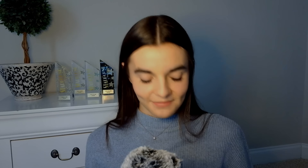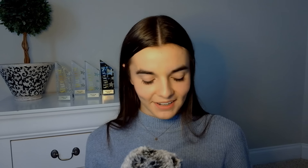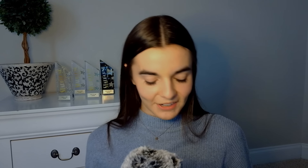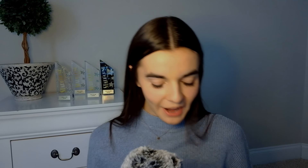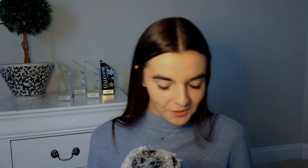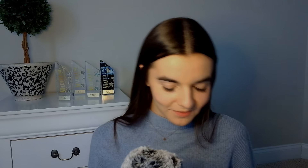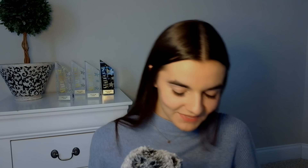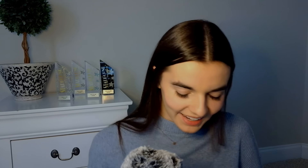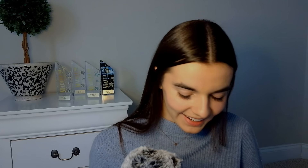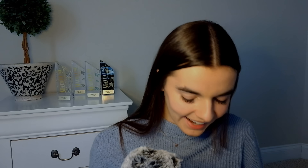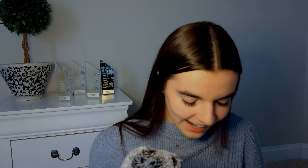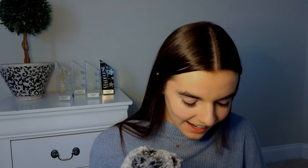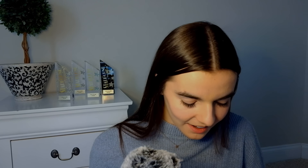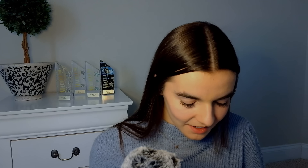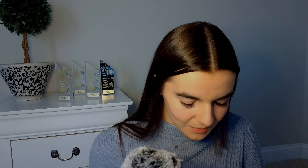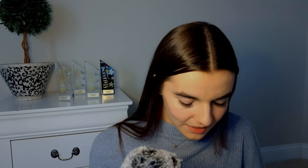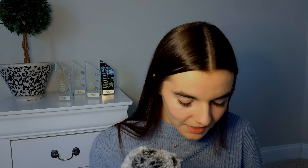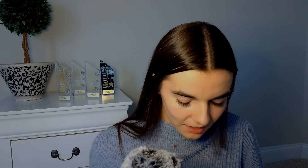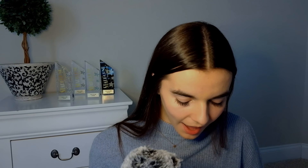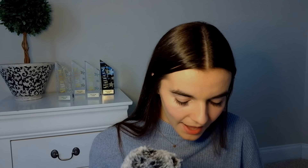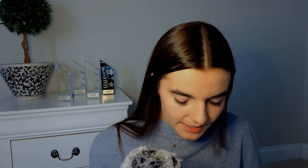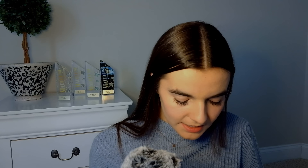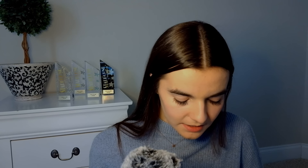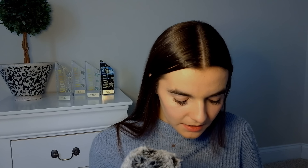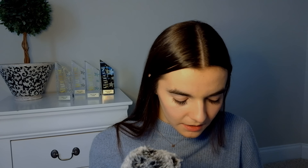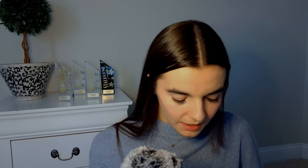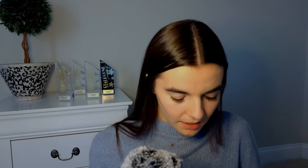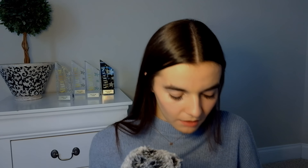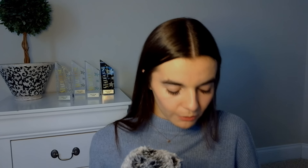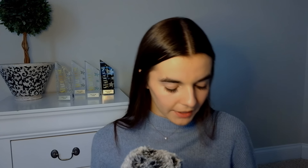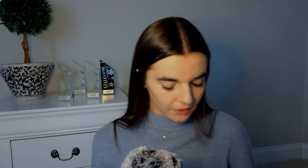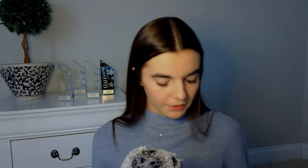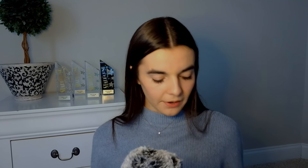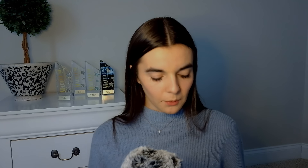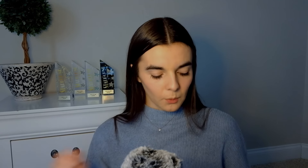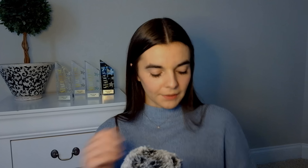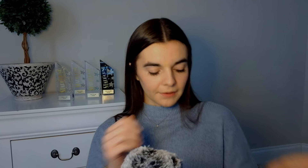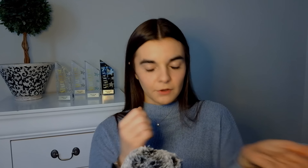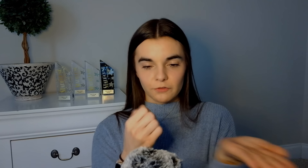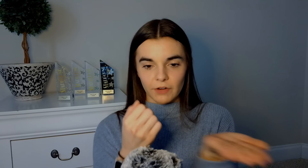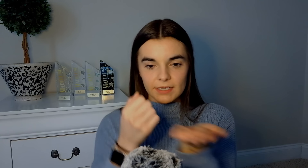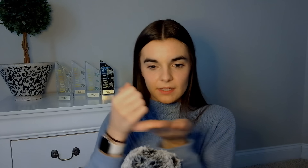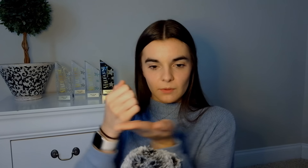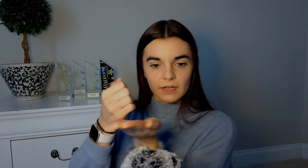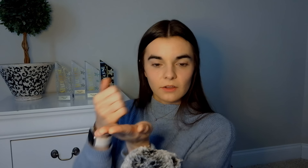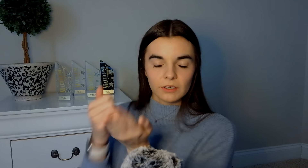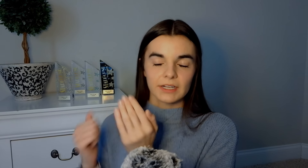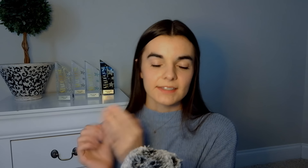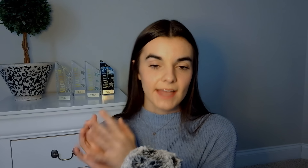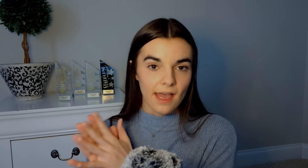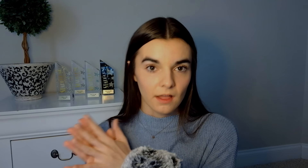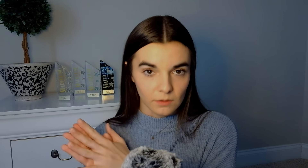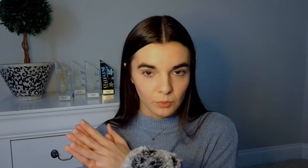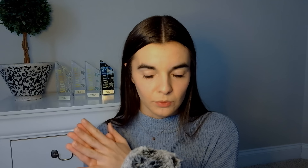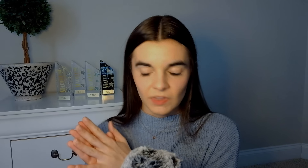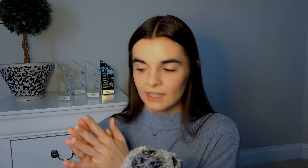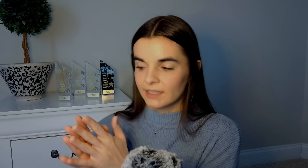There you go. The last, like, regular word or phrase that we're gonna learn is help.